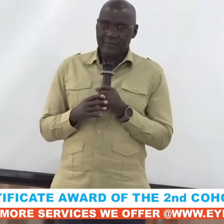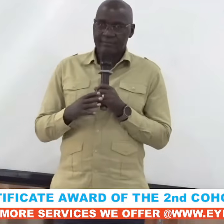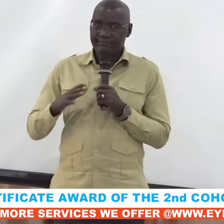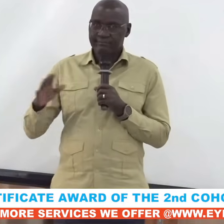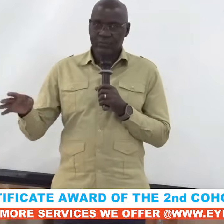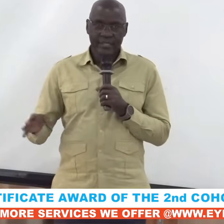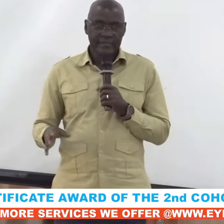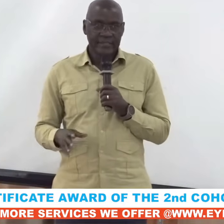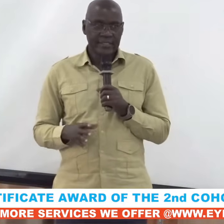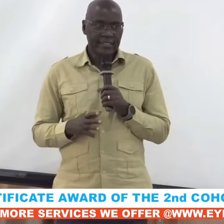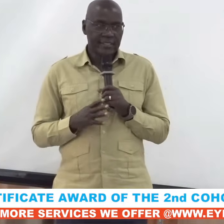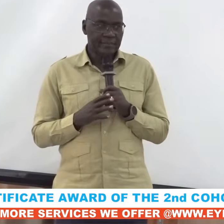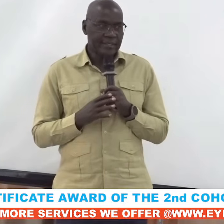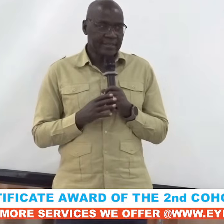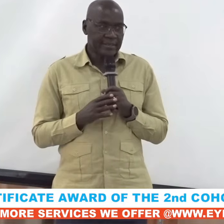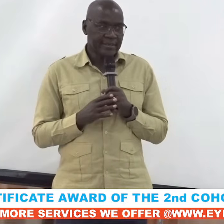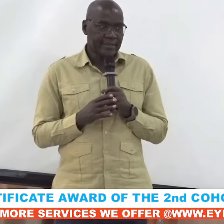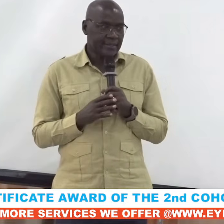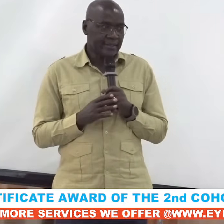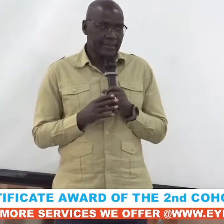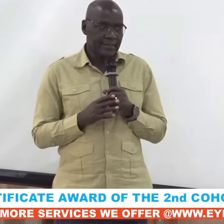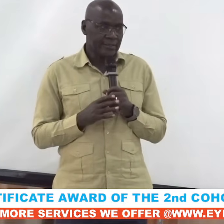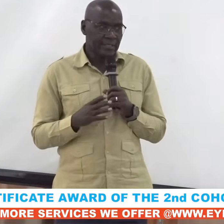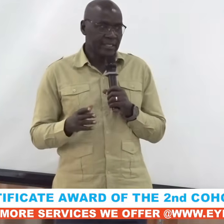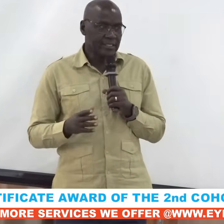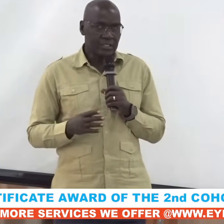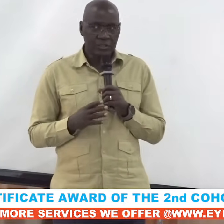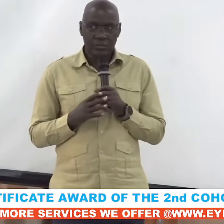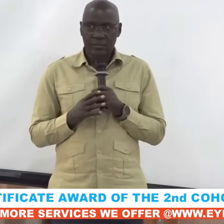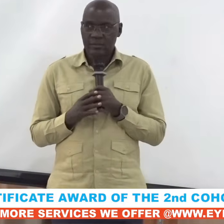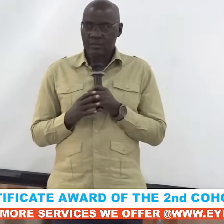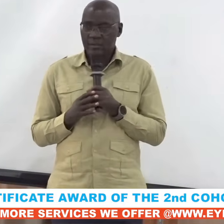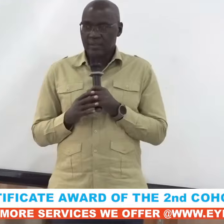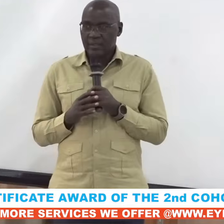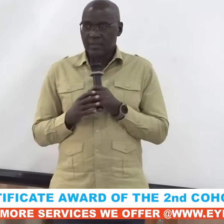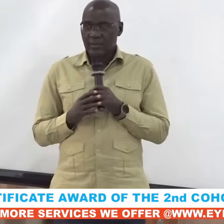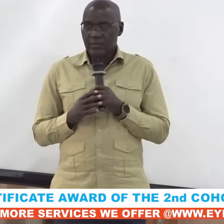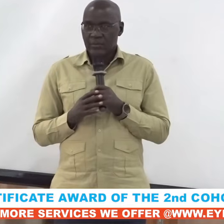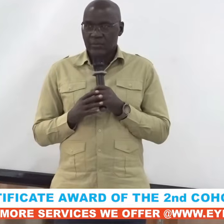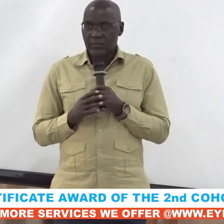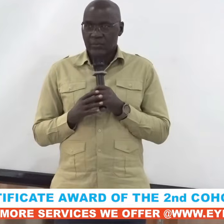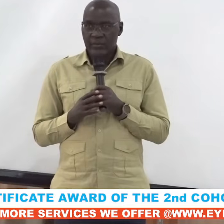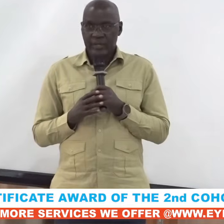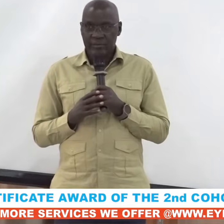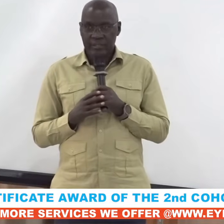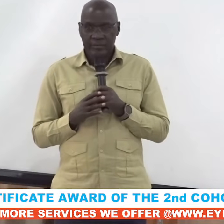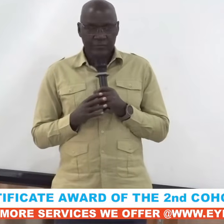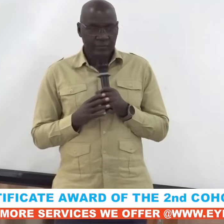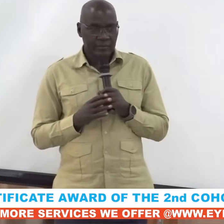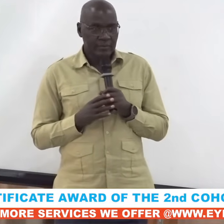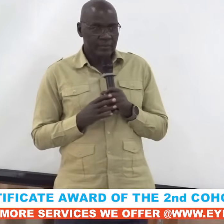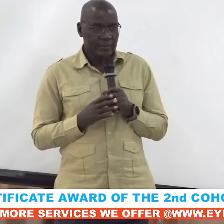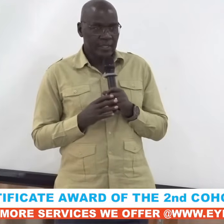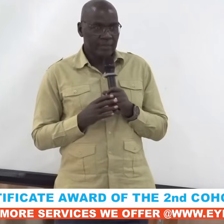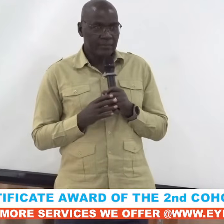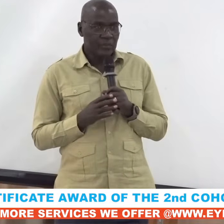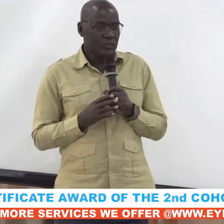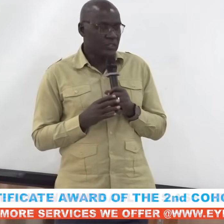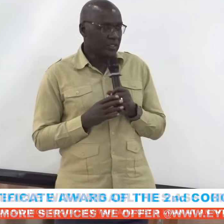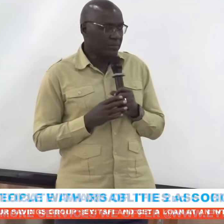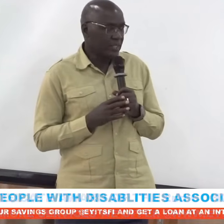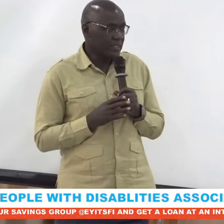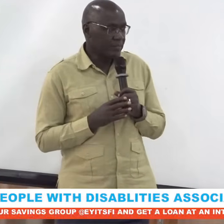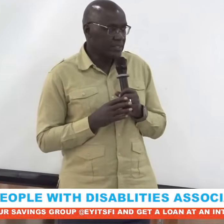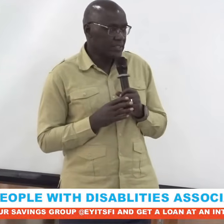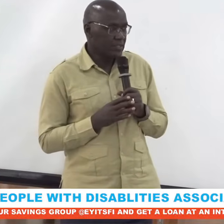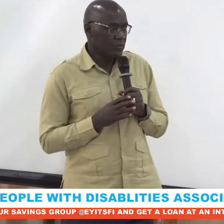for whatever is taking place and the organization. We are grateful. I'm going to take